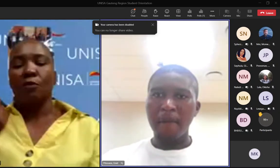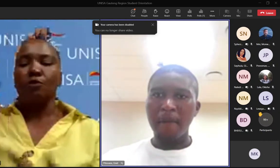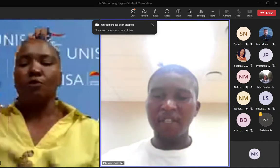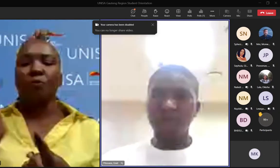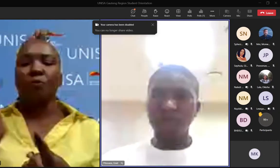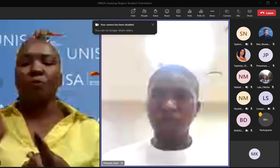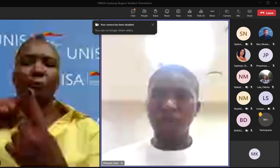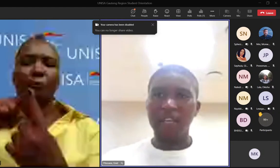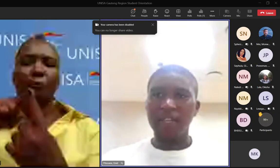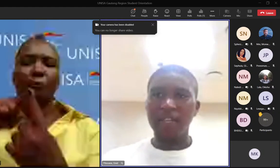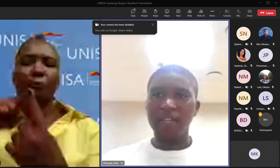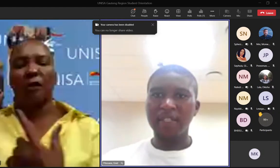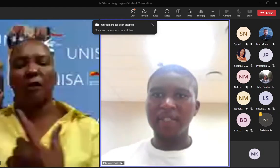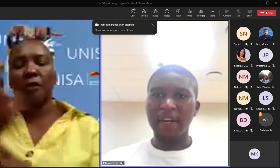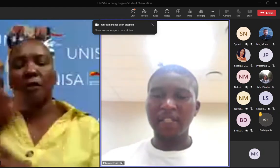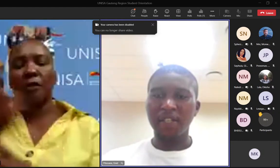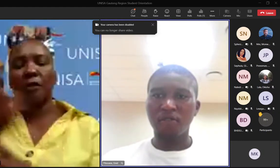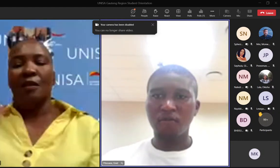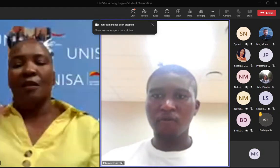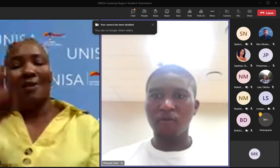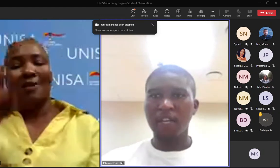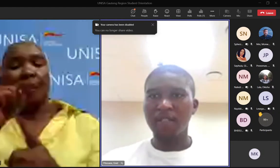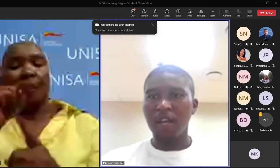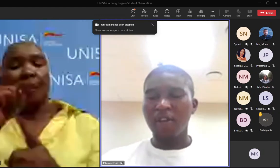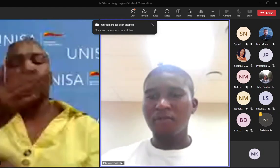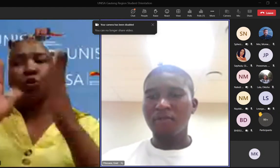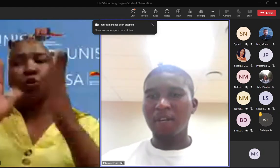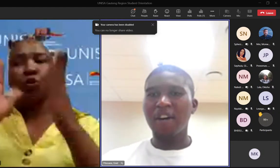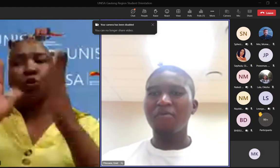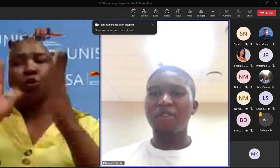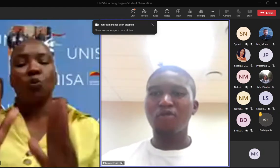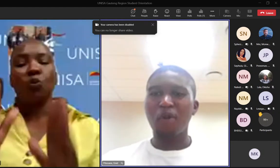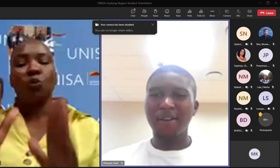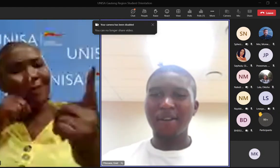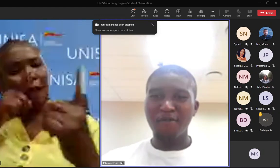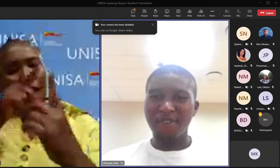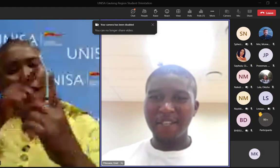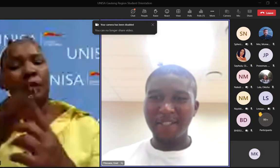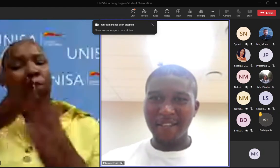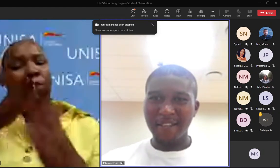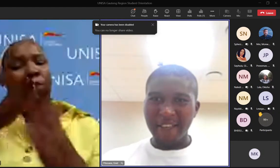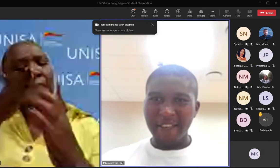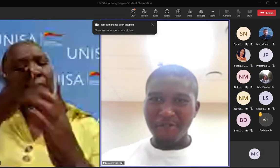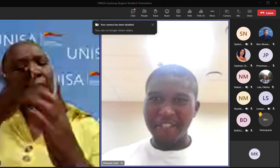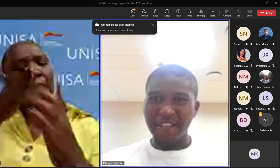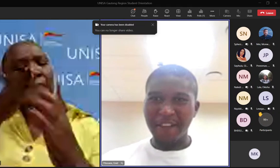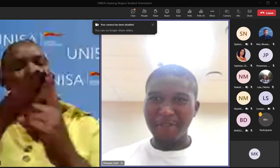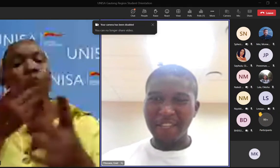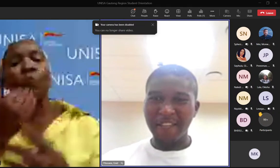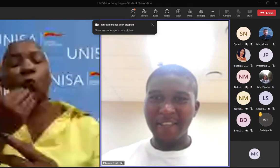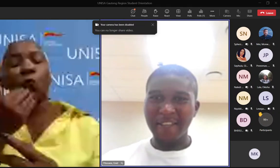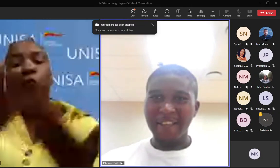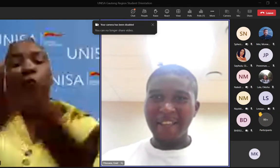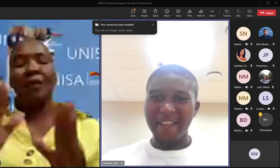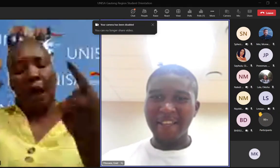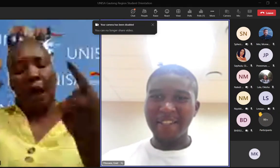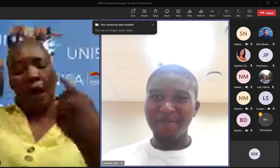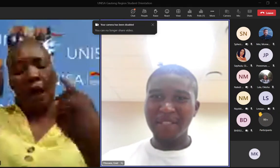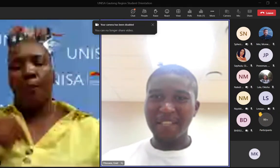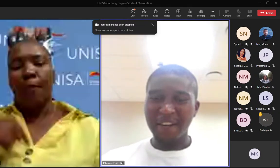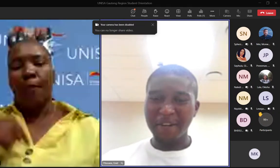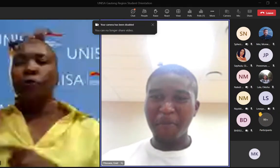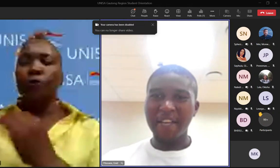it is solely meant for students and it is directed to students so allow me to welcome you at unisa